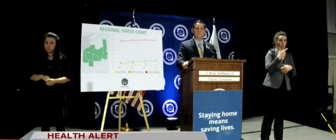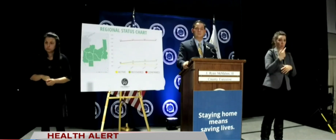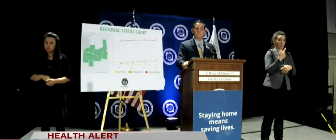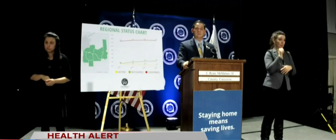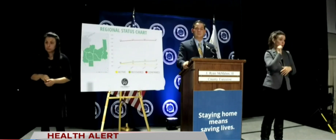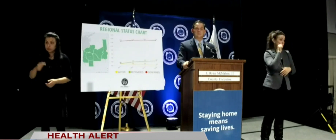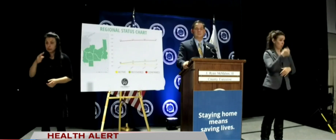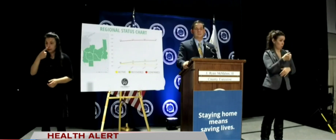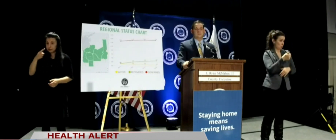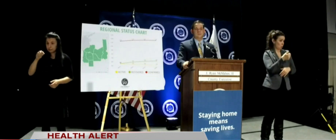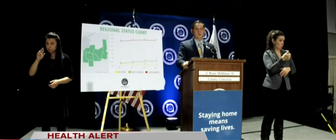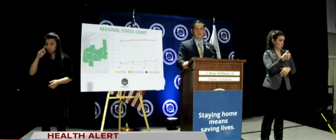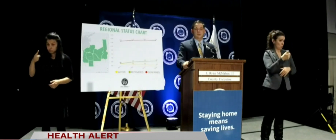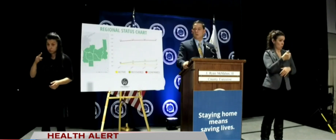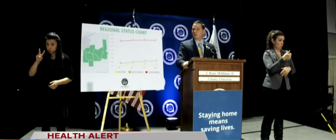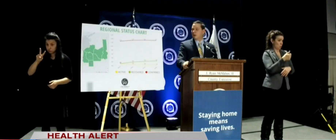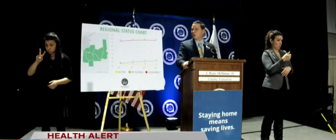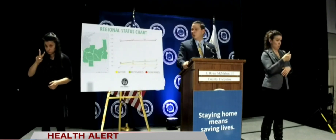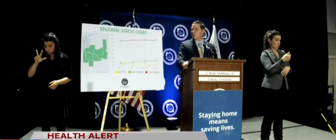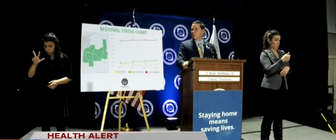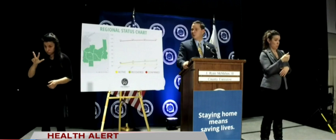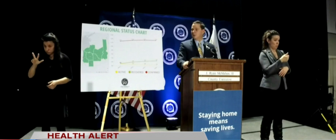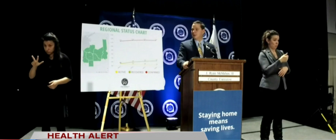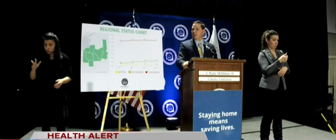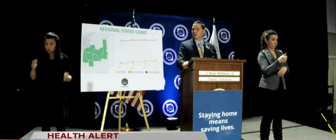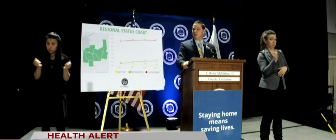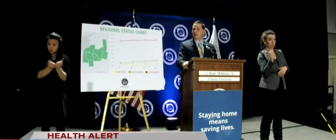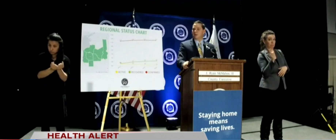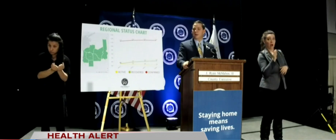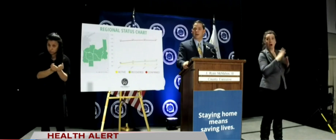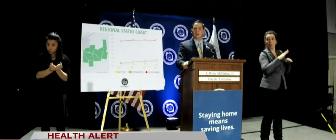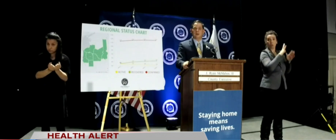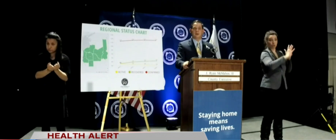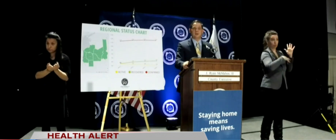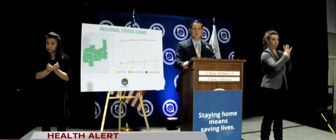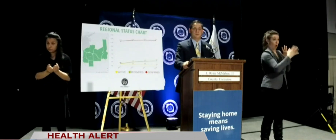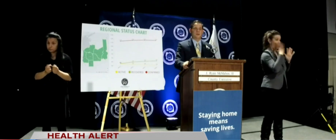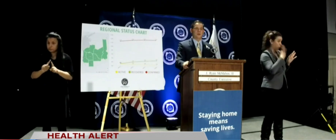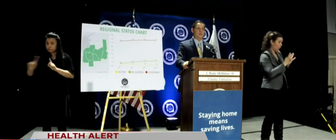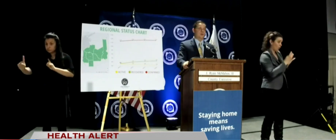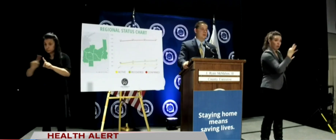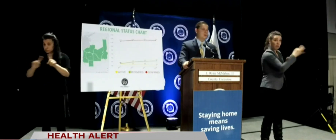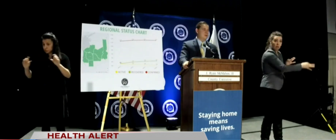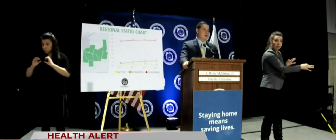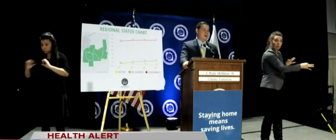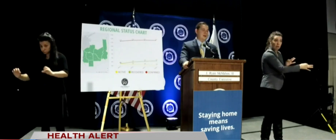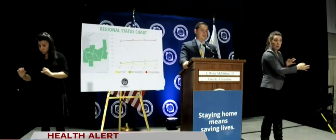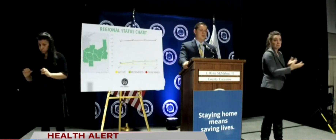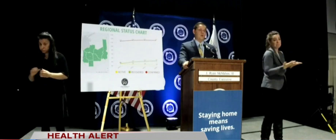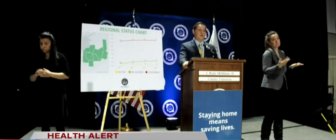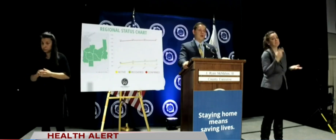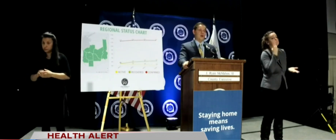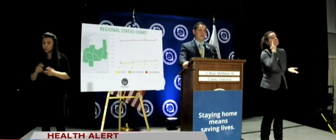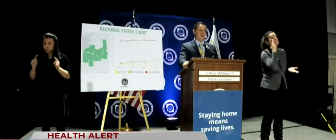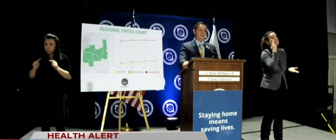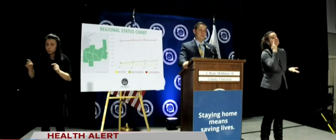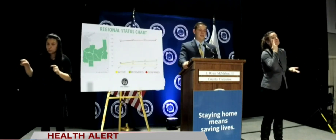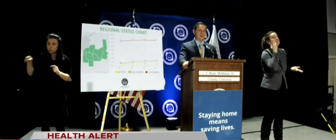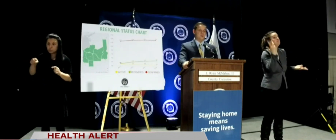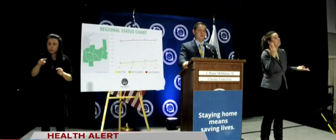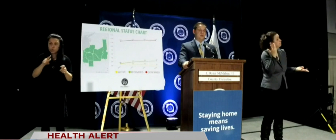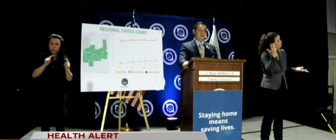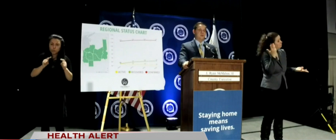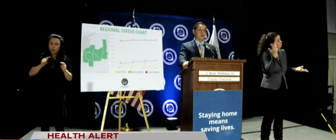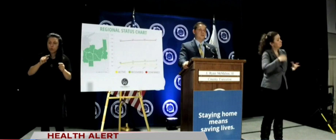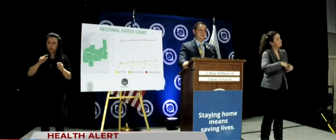you expect to extend it? We'll see. We'll see. I think I still got another day to mull it over. I think overall, Channel